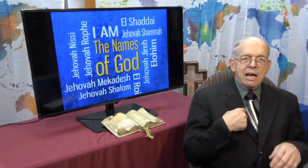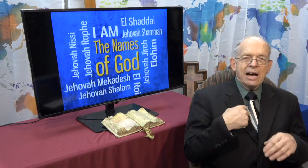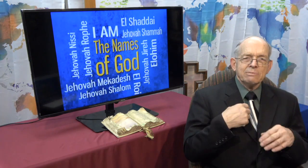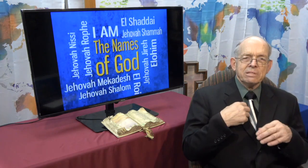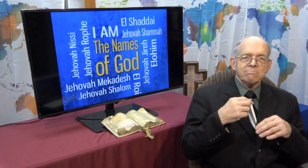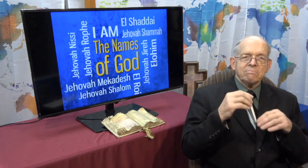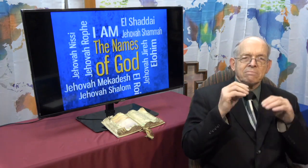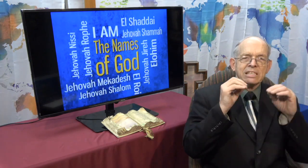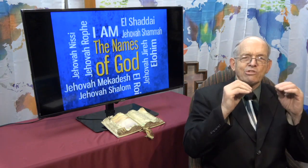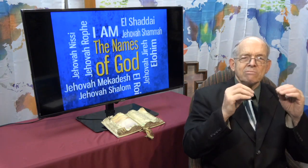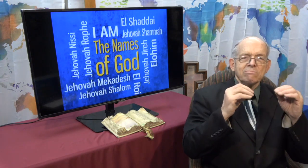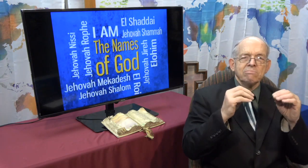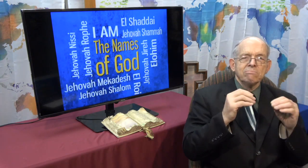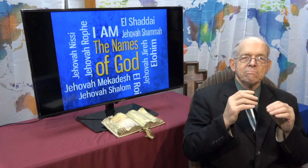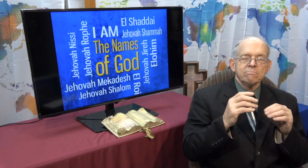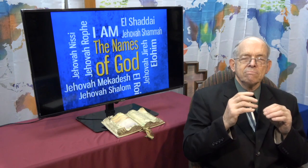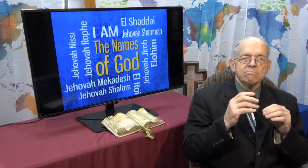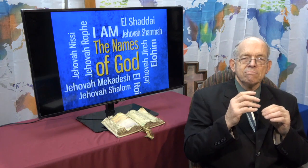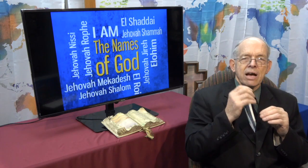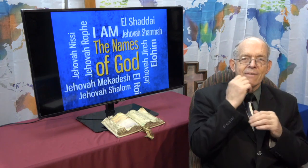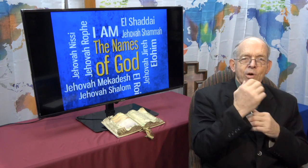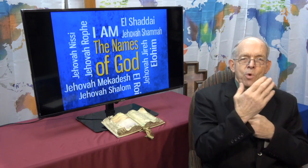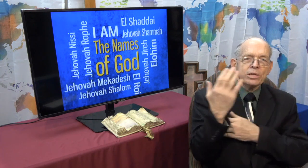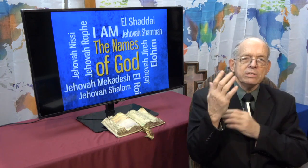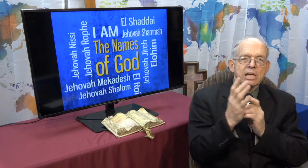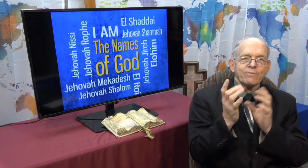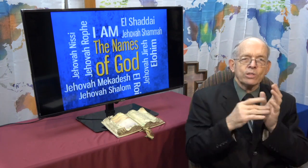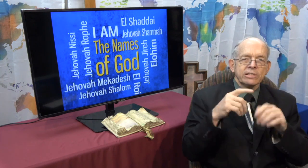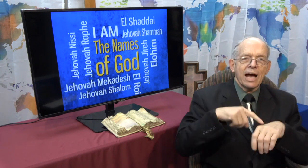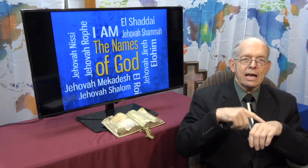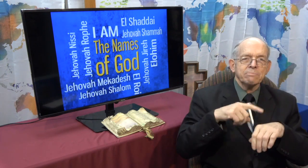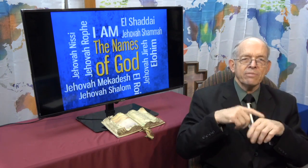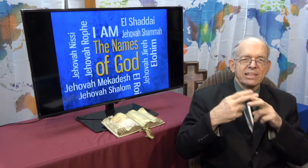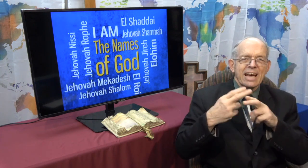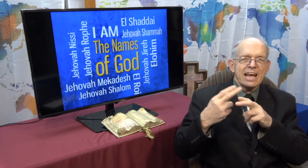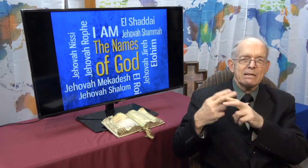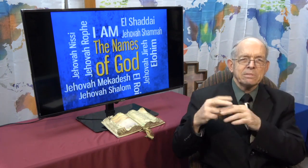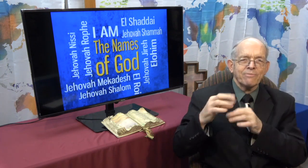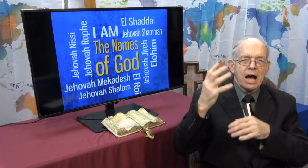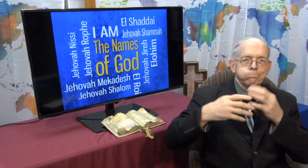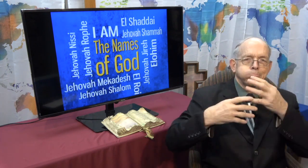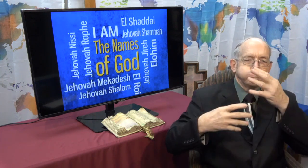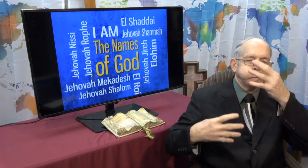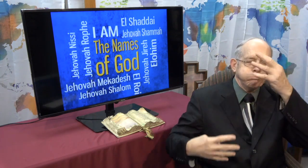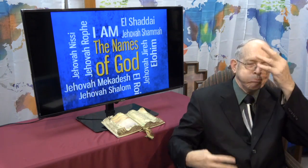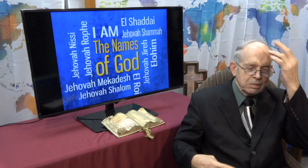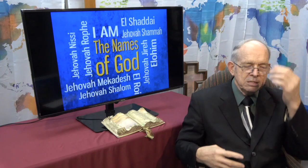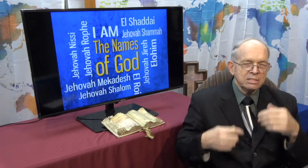I'm teaching every morning, devote your time, the name of God. I